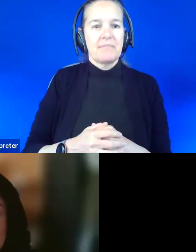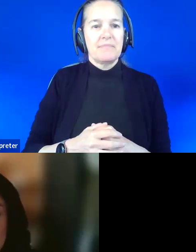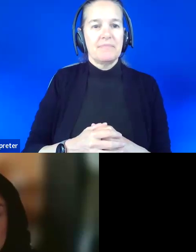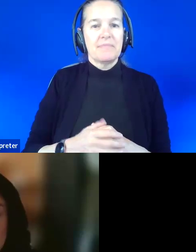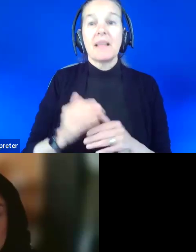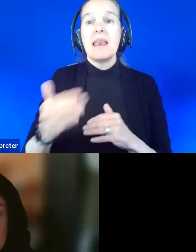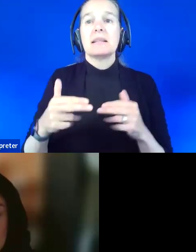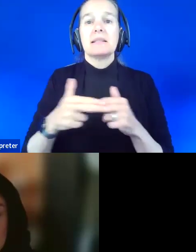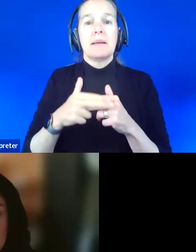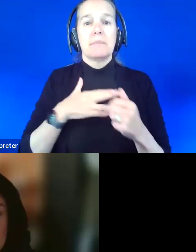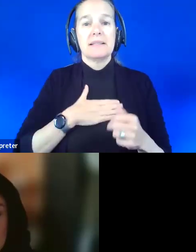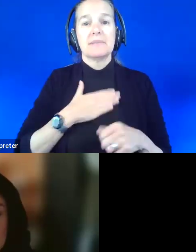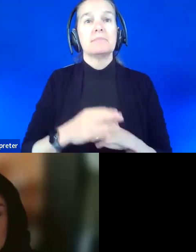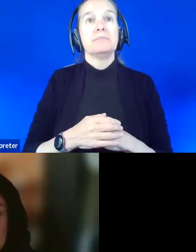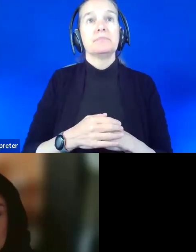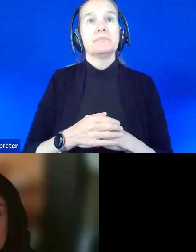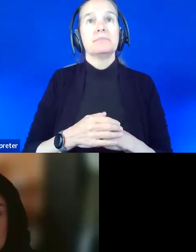Next slide, please.